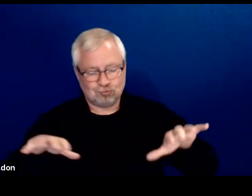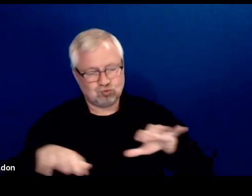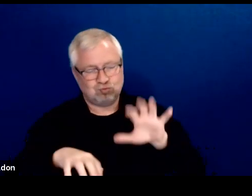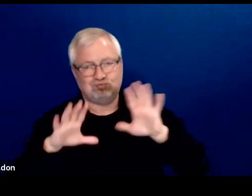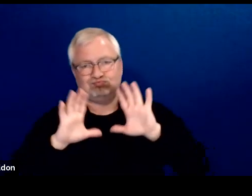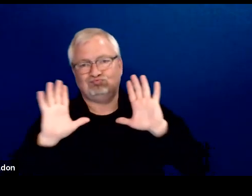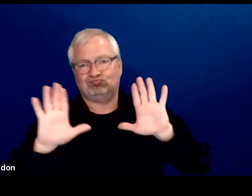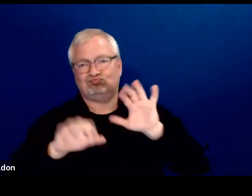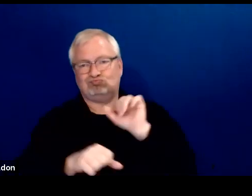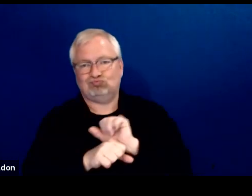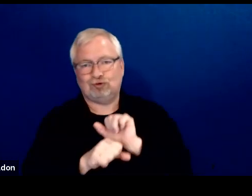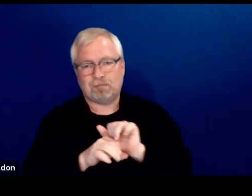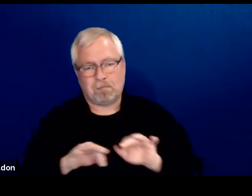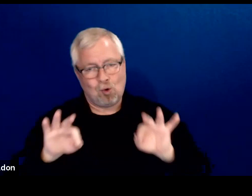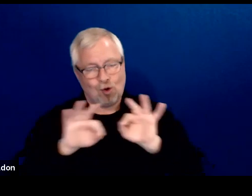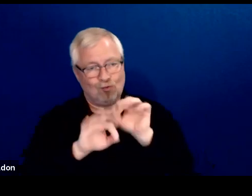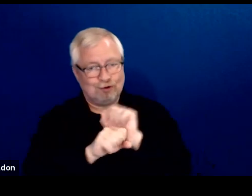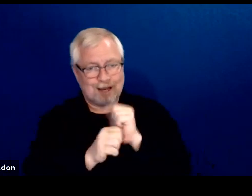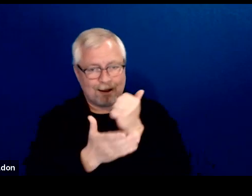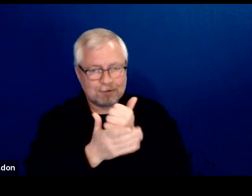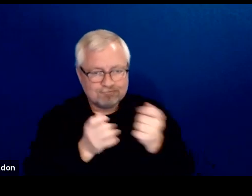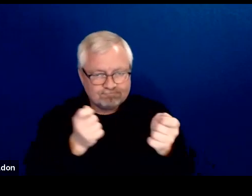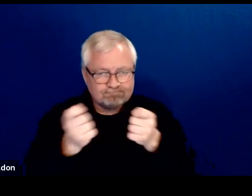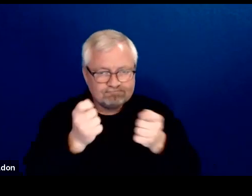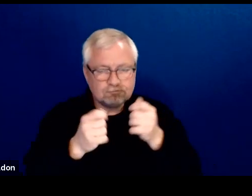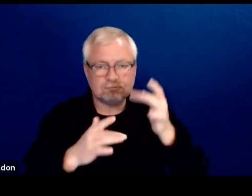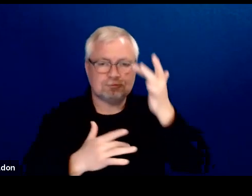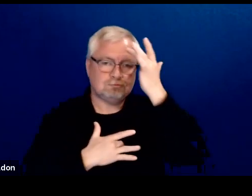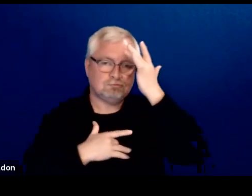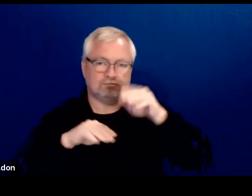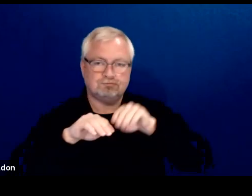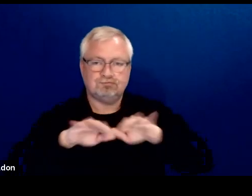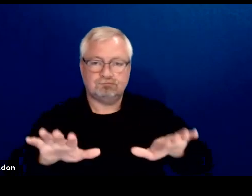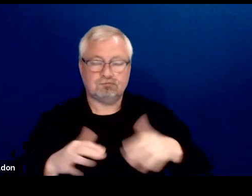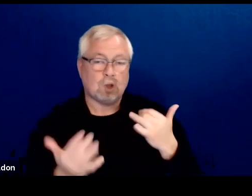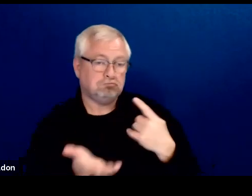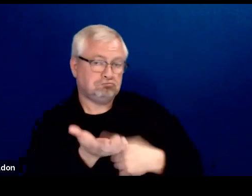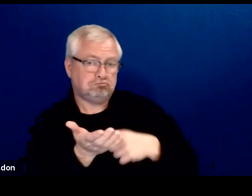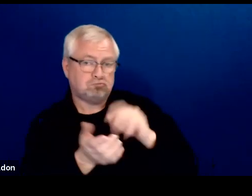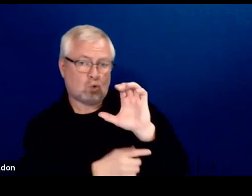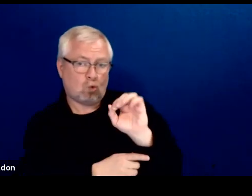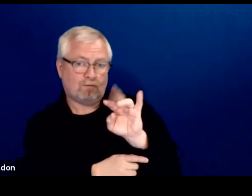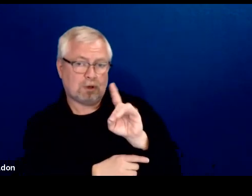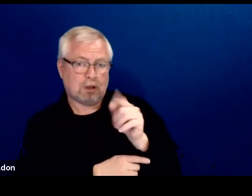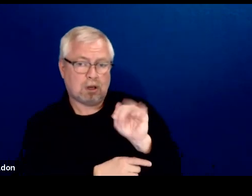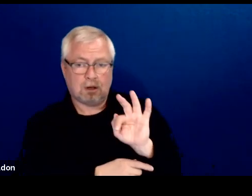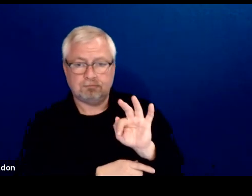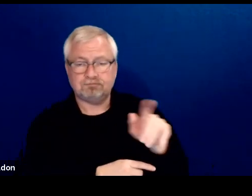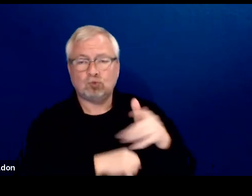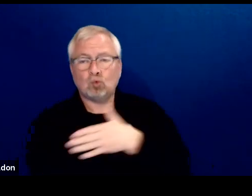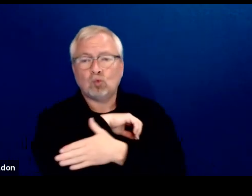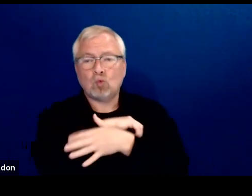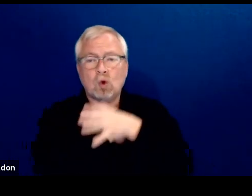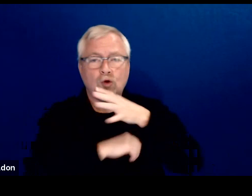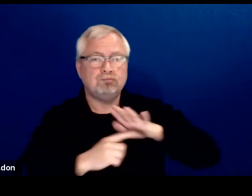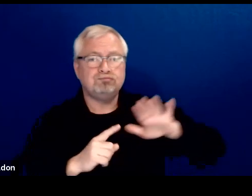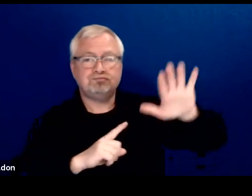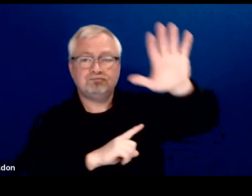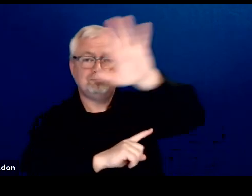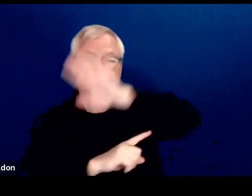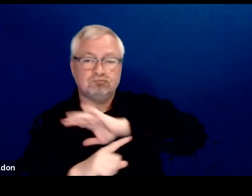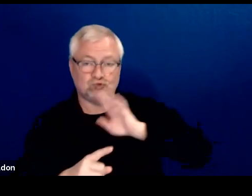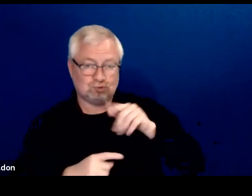moment about COVID-19 in rural Minnesota. Yesterday, we talked about COVID-19 and its impacts on diverse